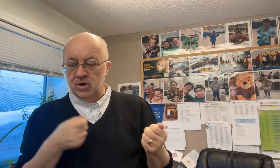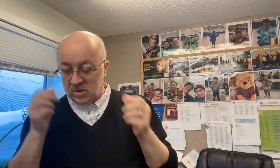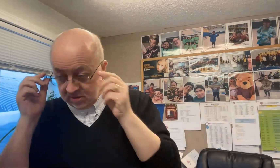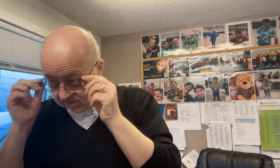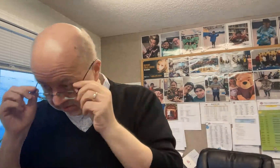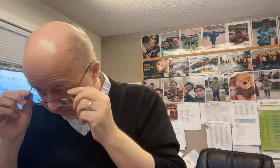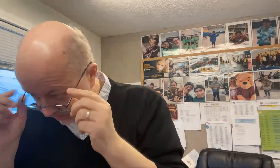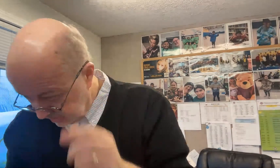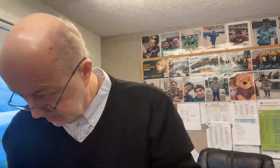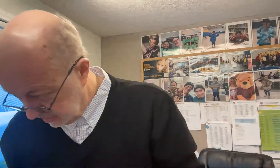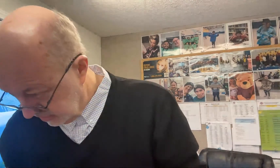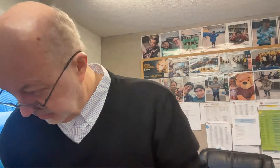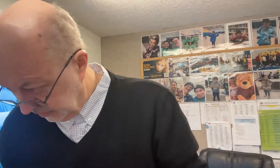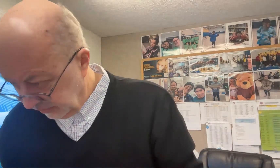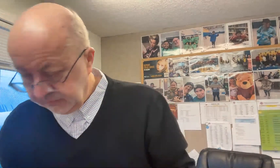Pull.